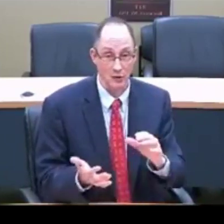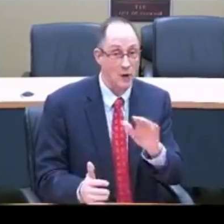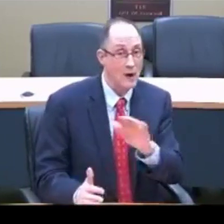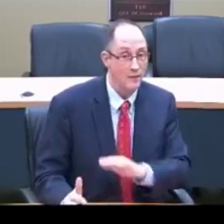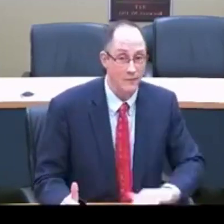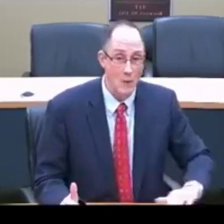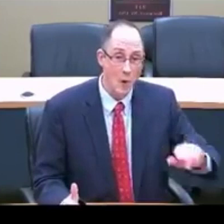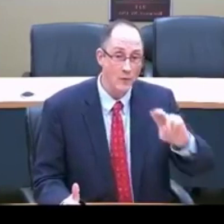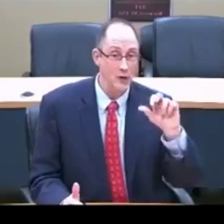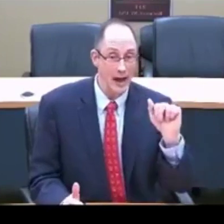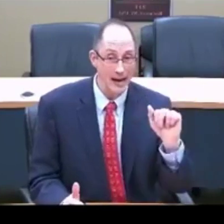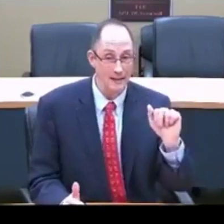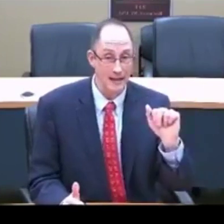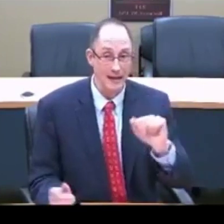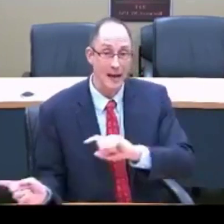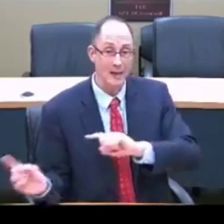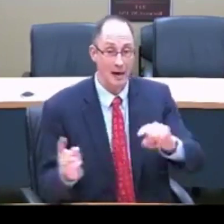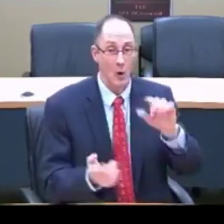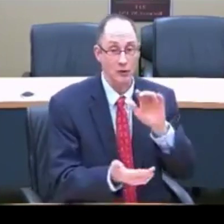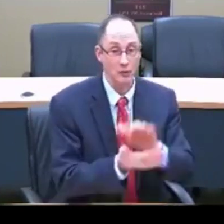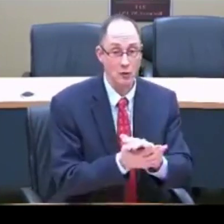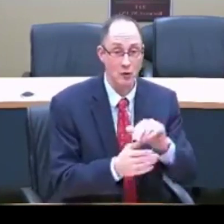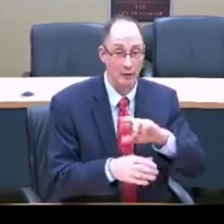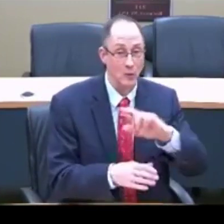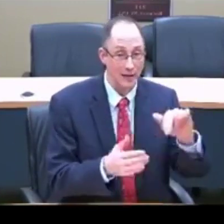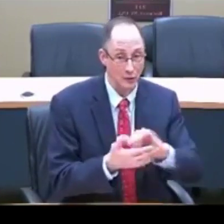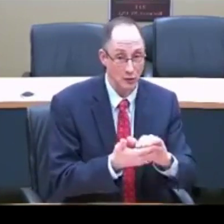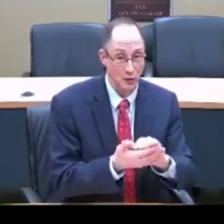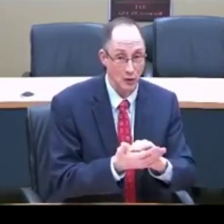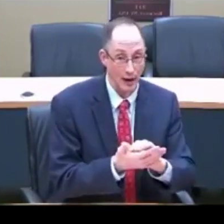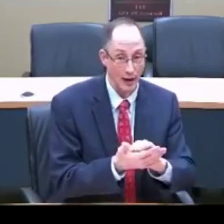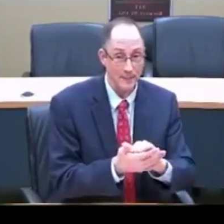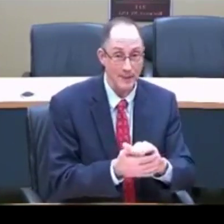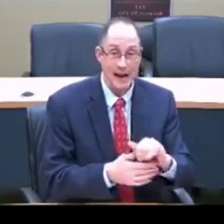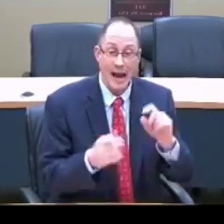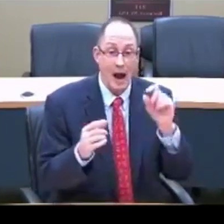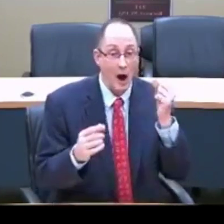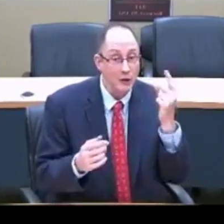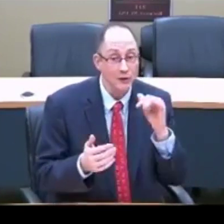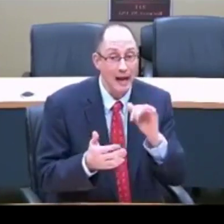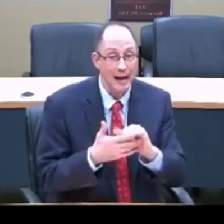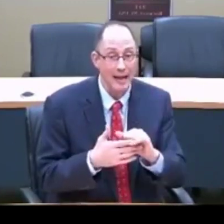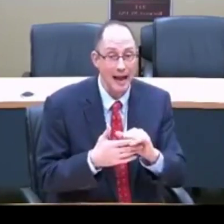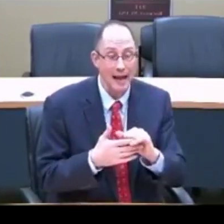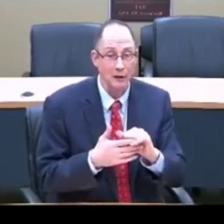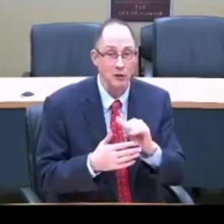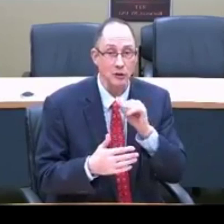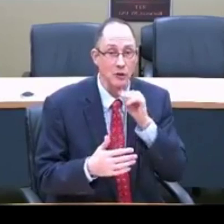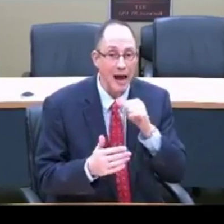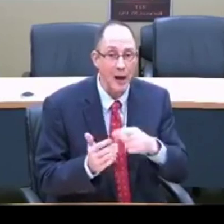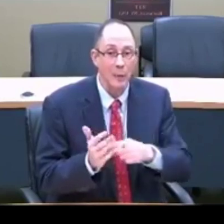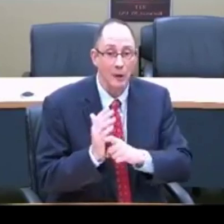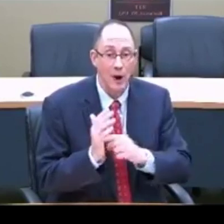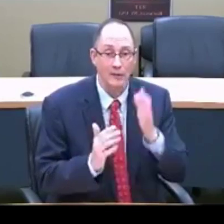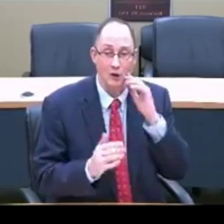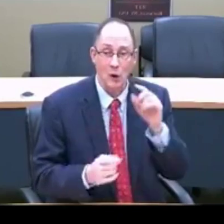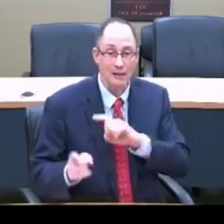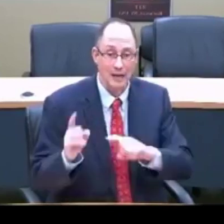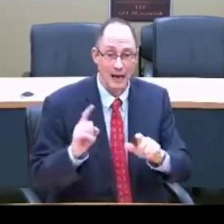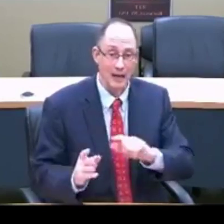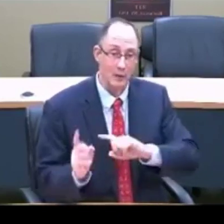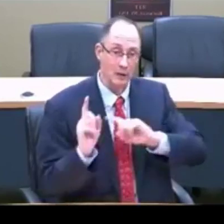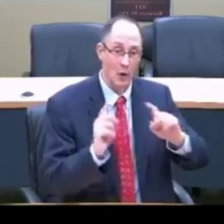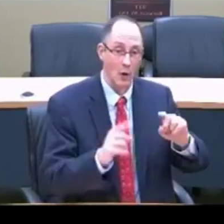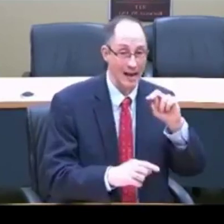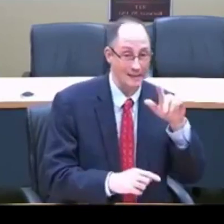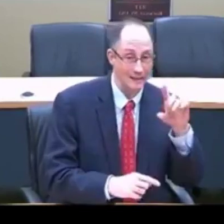from all over the United States that go to school in Rochester, New York. I understand that you're not required to know sign